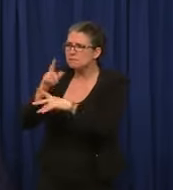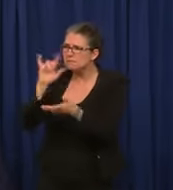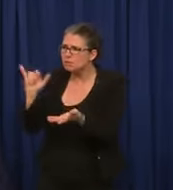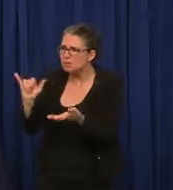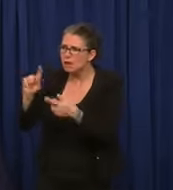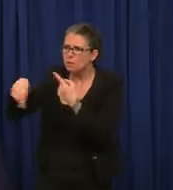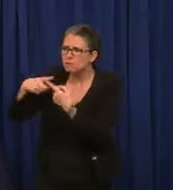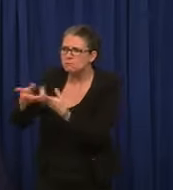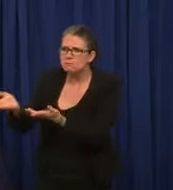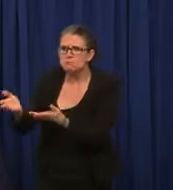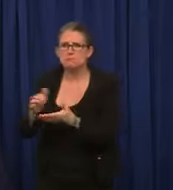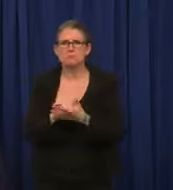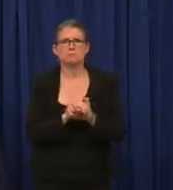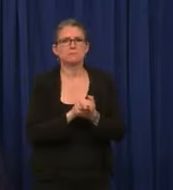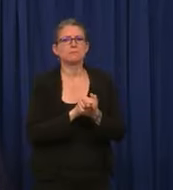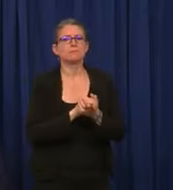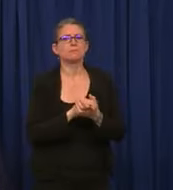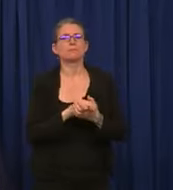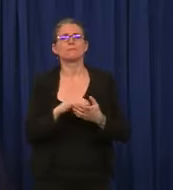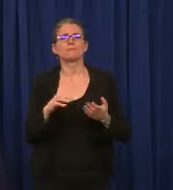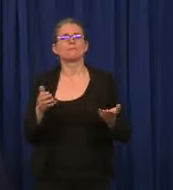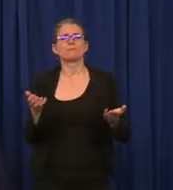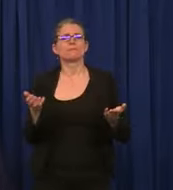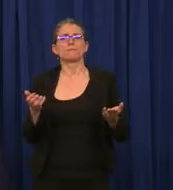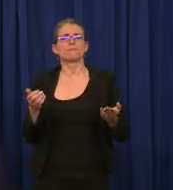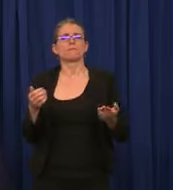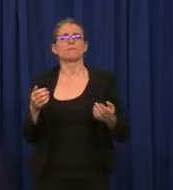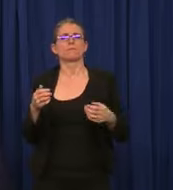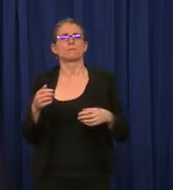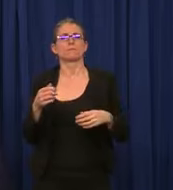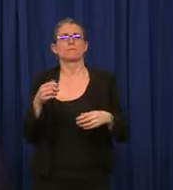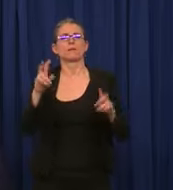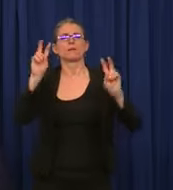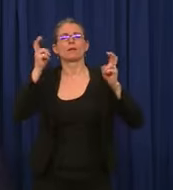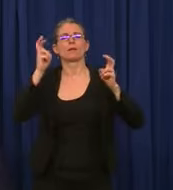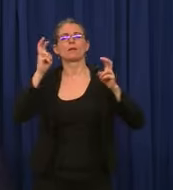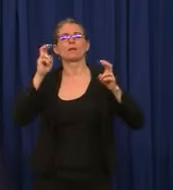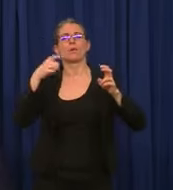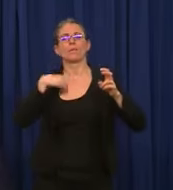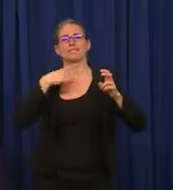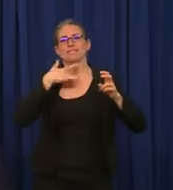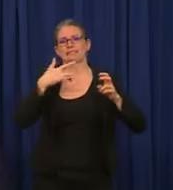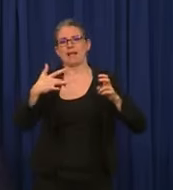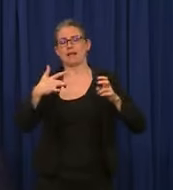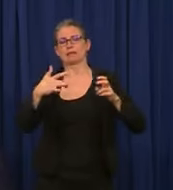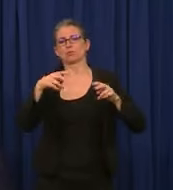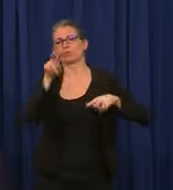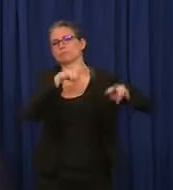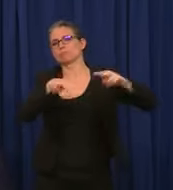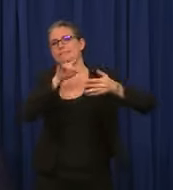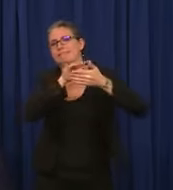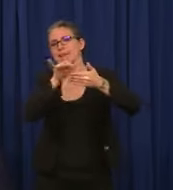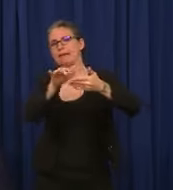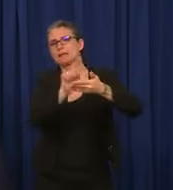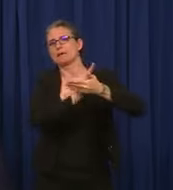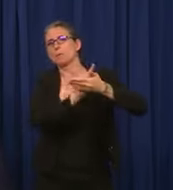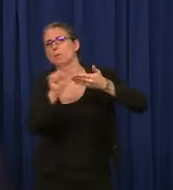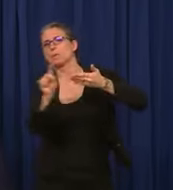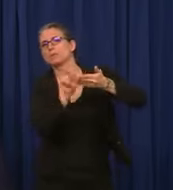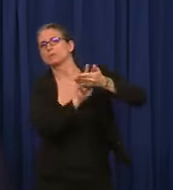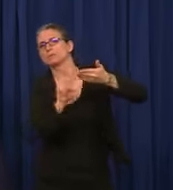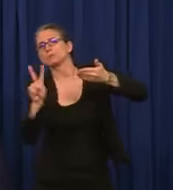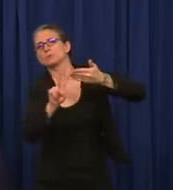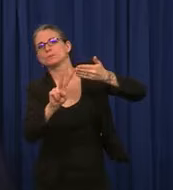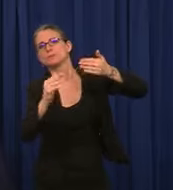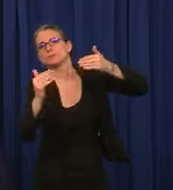up an external medical site. The details are being worked out with hospital systems right now. And so no